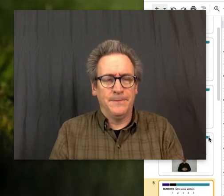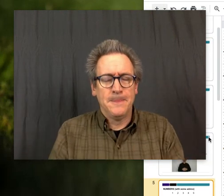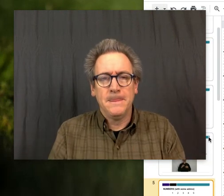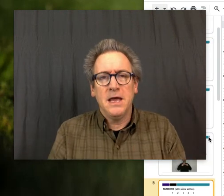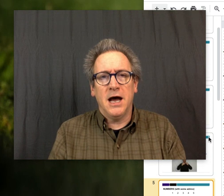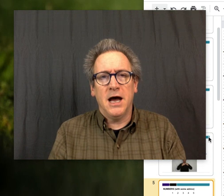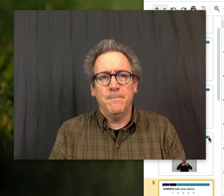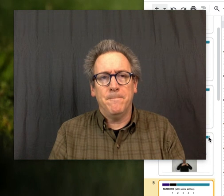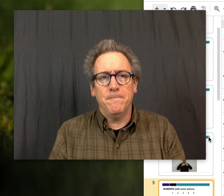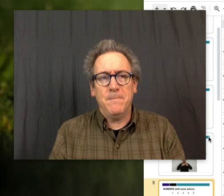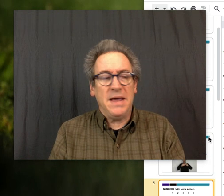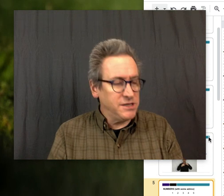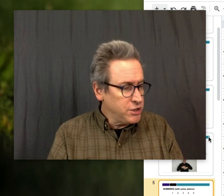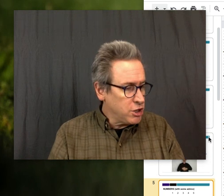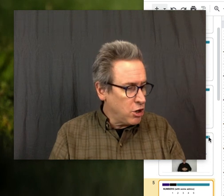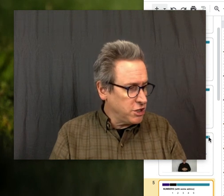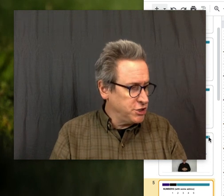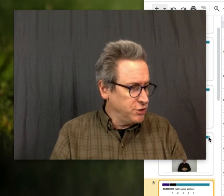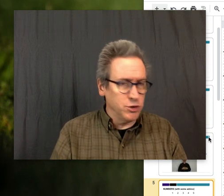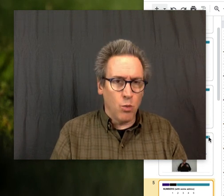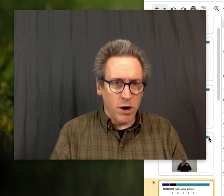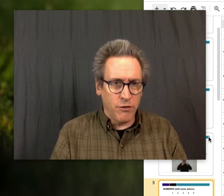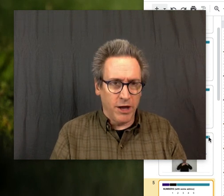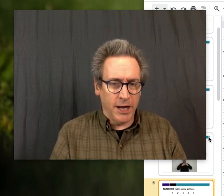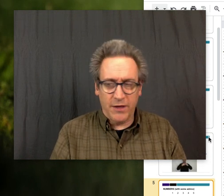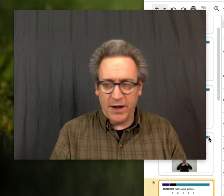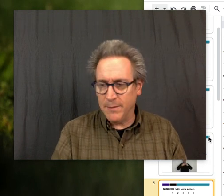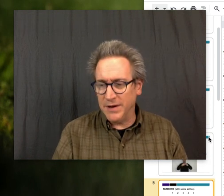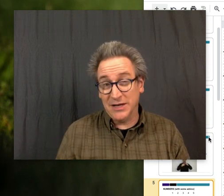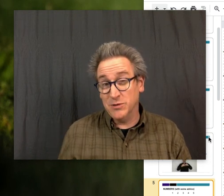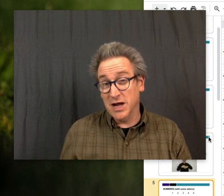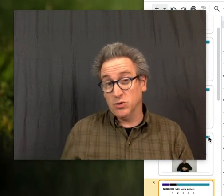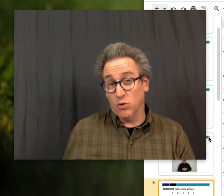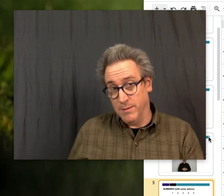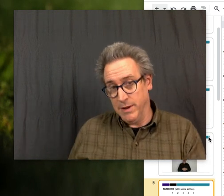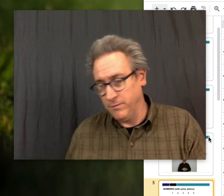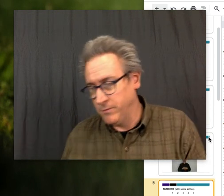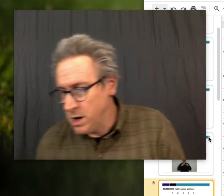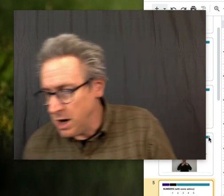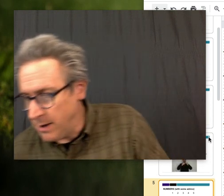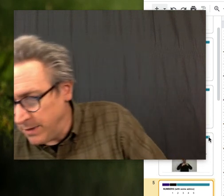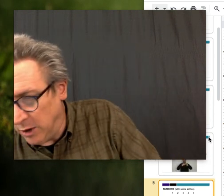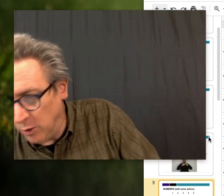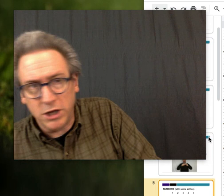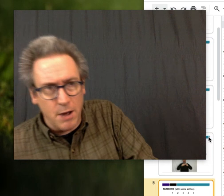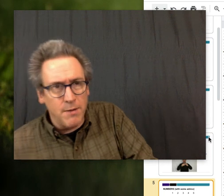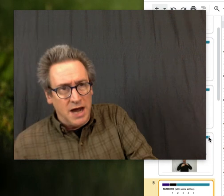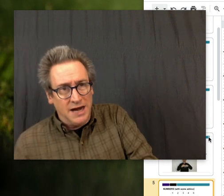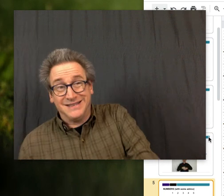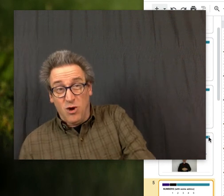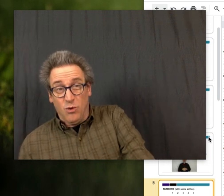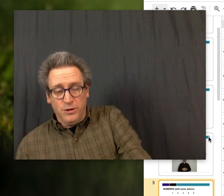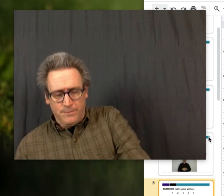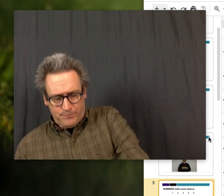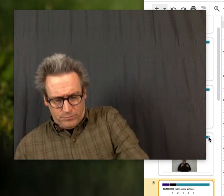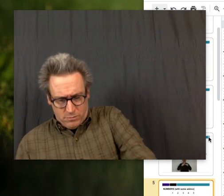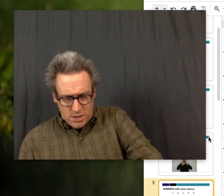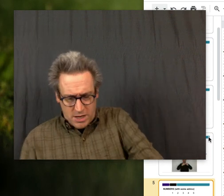see. It's going to caution you to do one thing that I'm going to tell you not to worry about. It will come on its